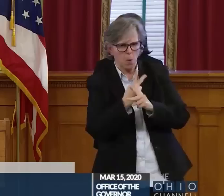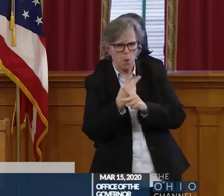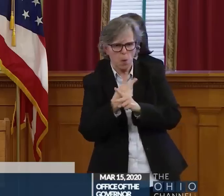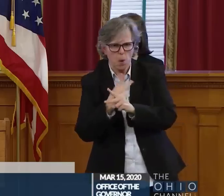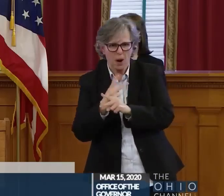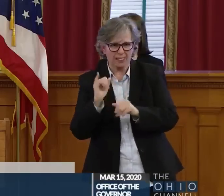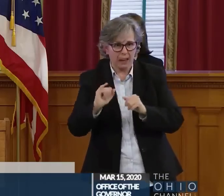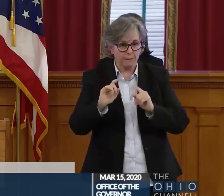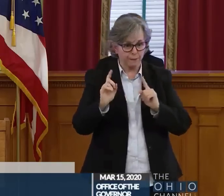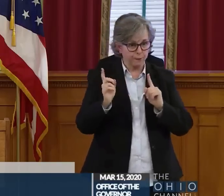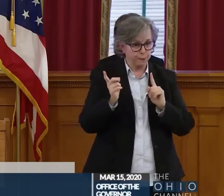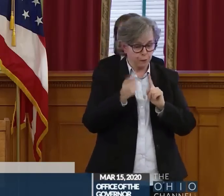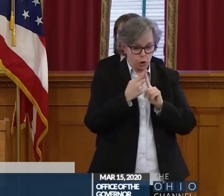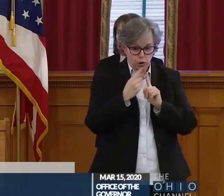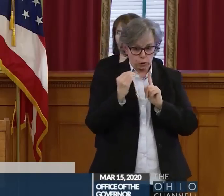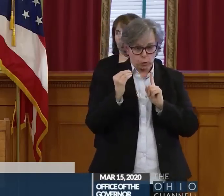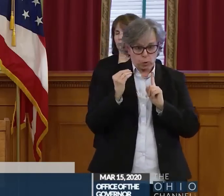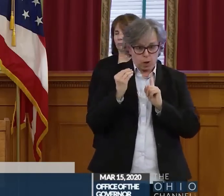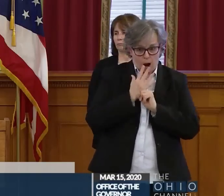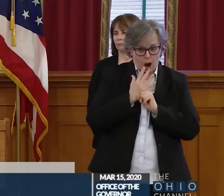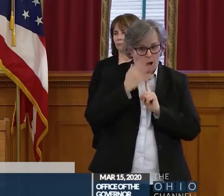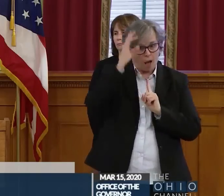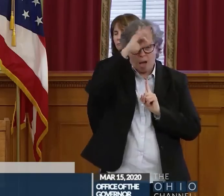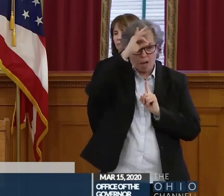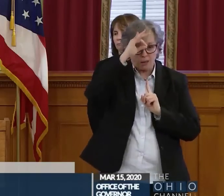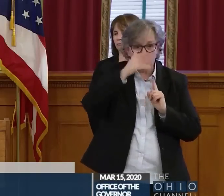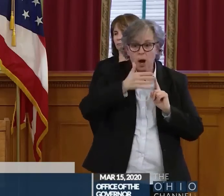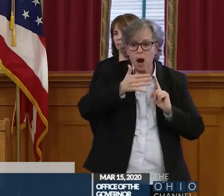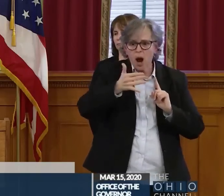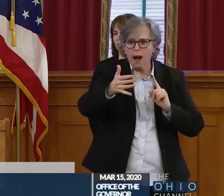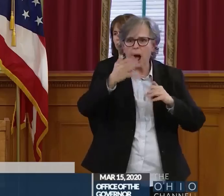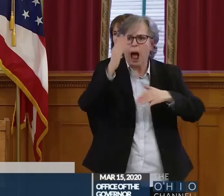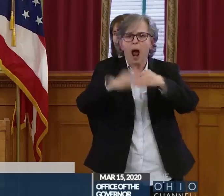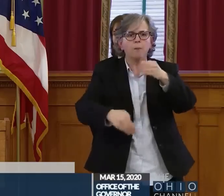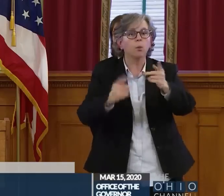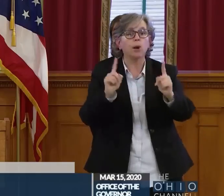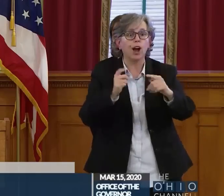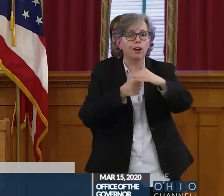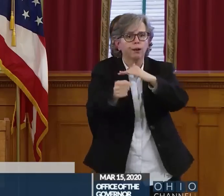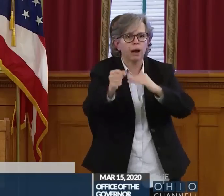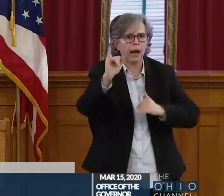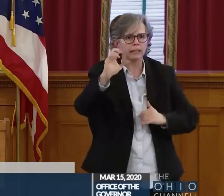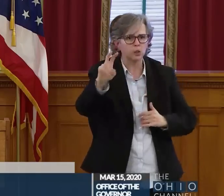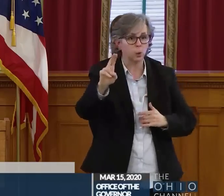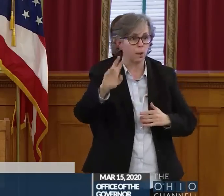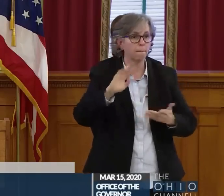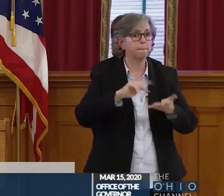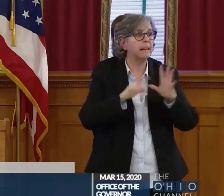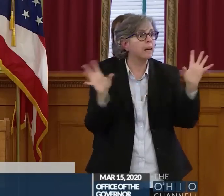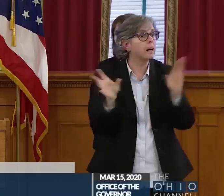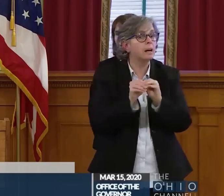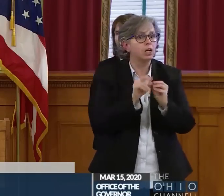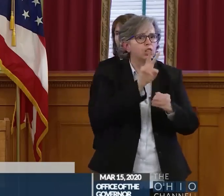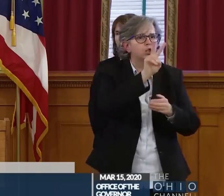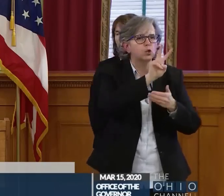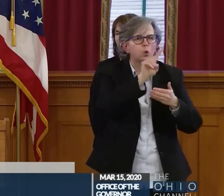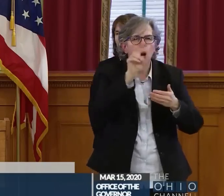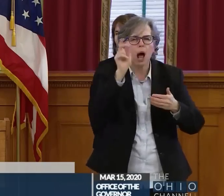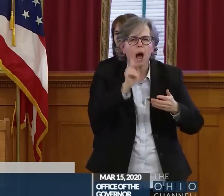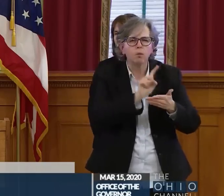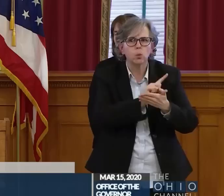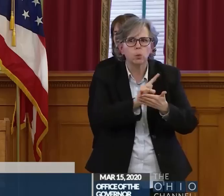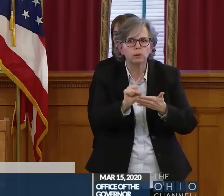infection when you didn't know you have it to you are in the ICU is 2.5 weeks. and deaths are going to occur 4 to 6